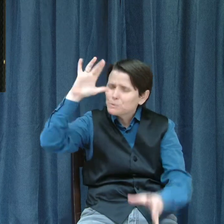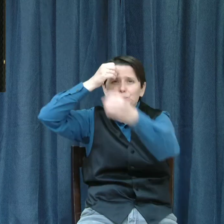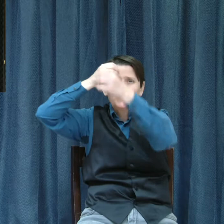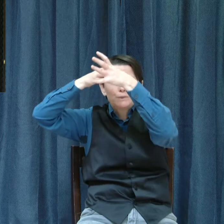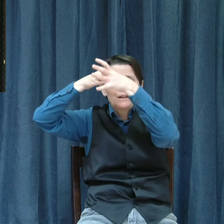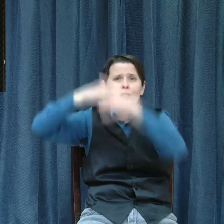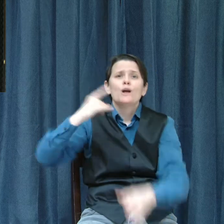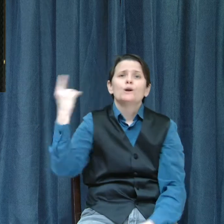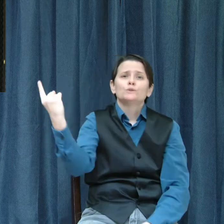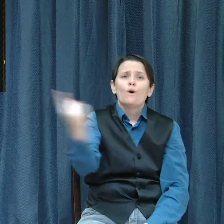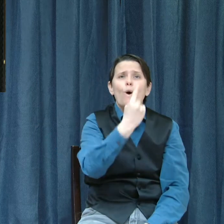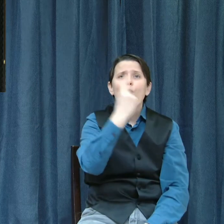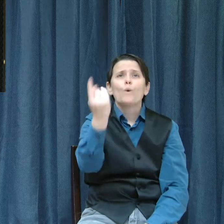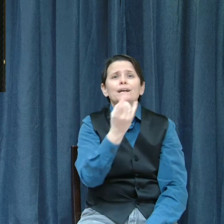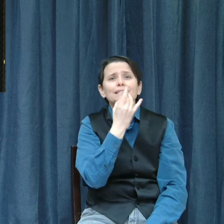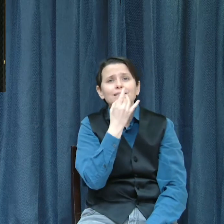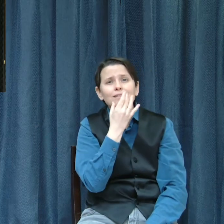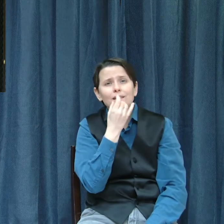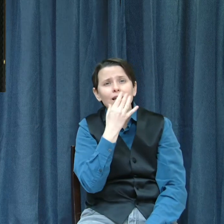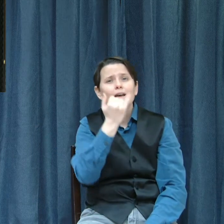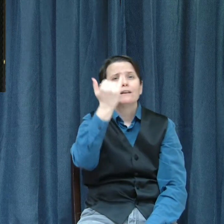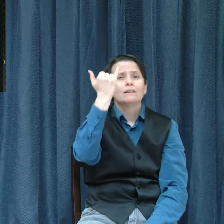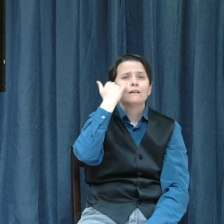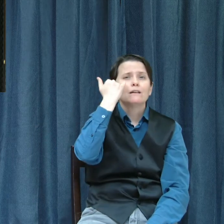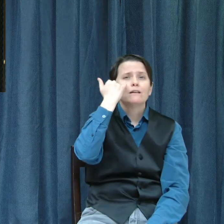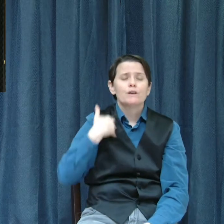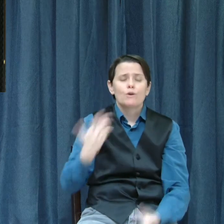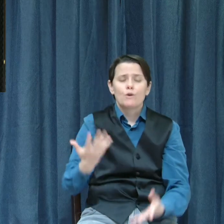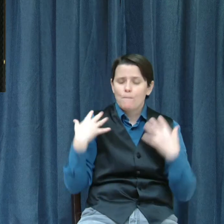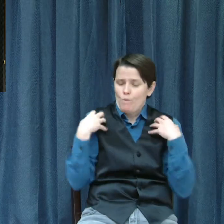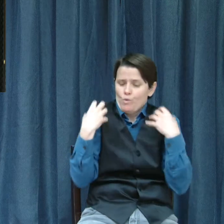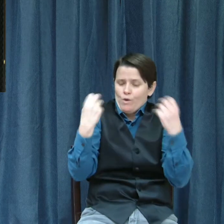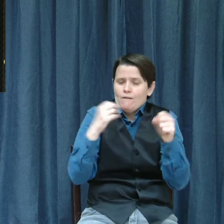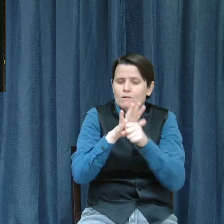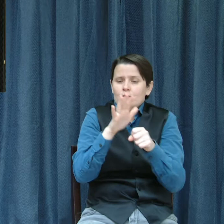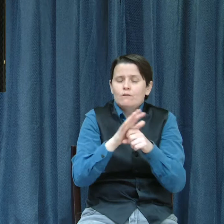we're brave enough to see it, if only we're brave enough to be it. But one thing